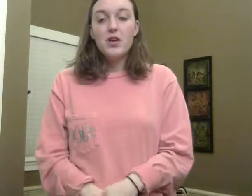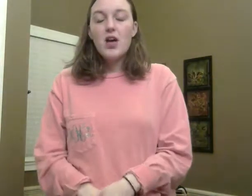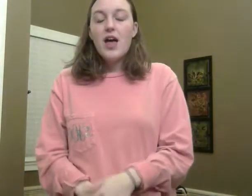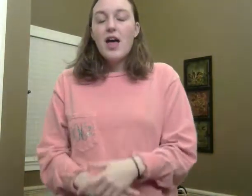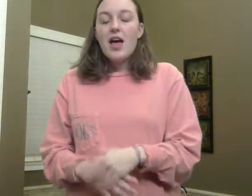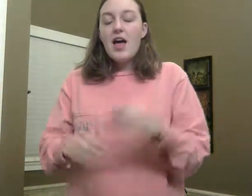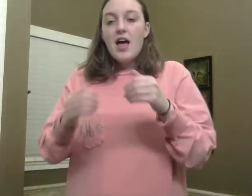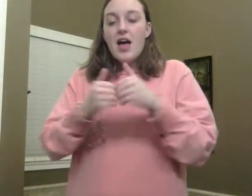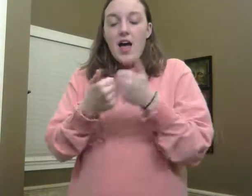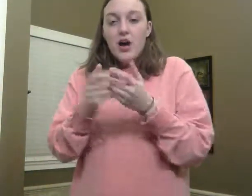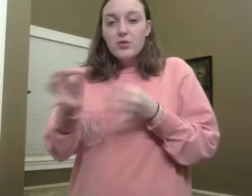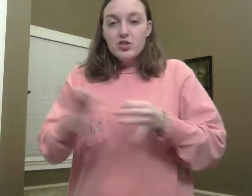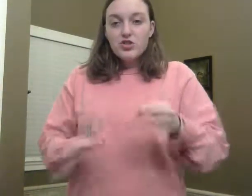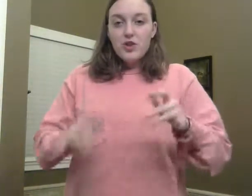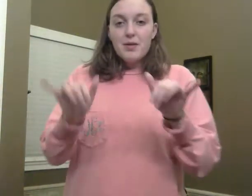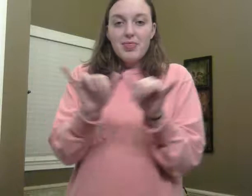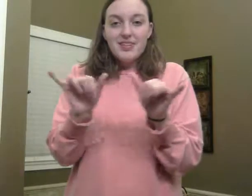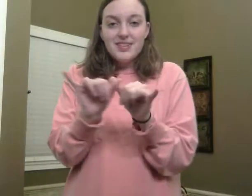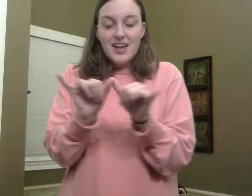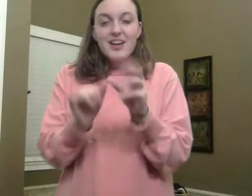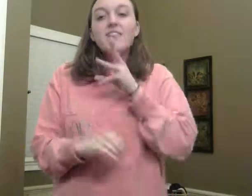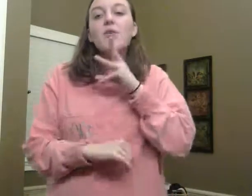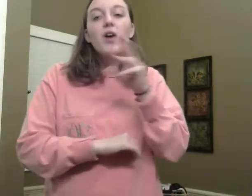can you select to show the speed of a water strider? Go.